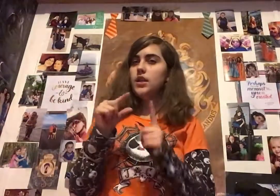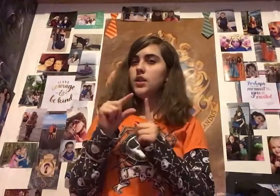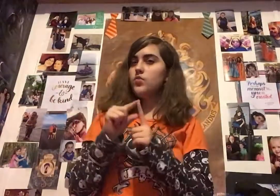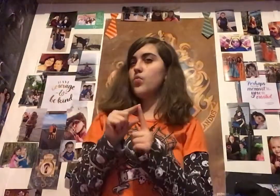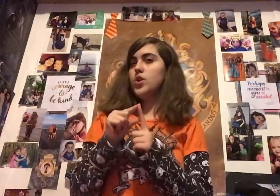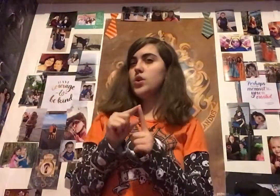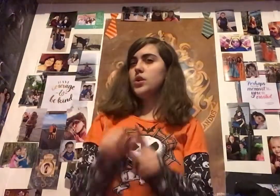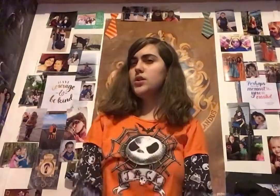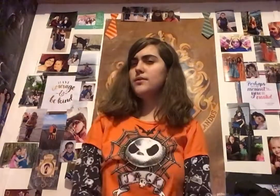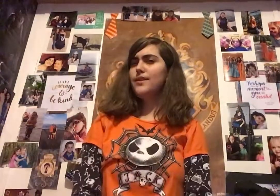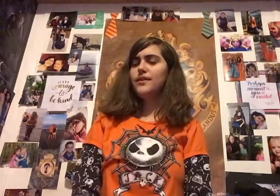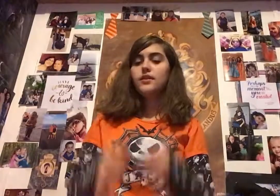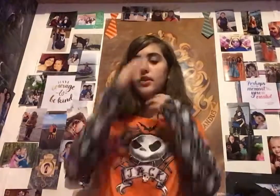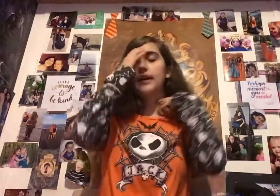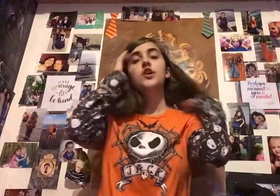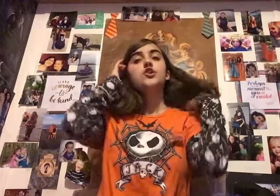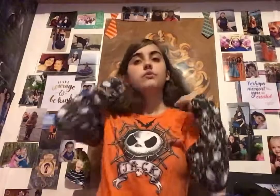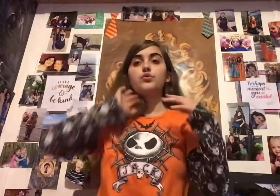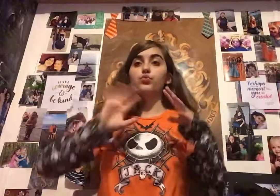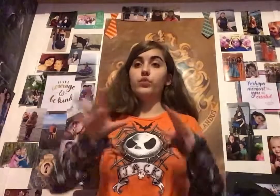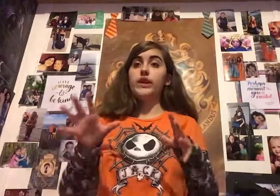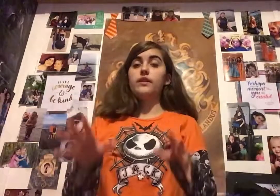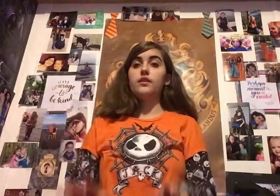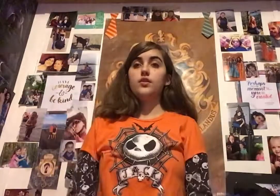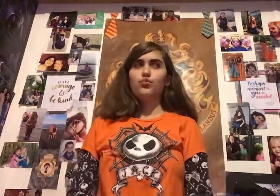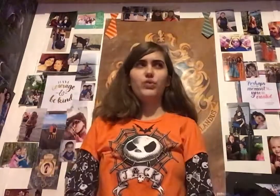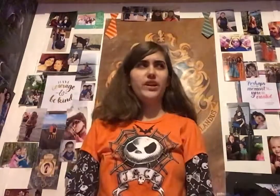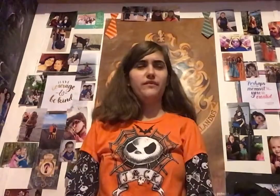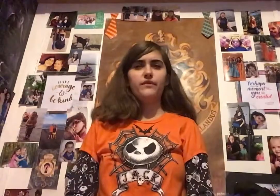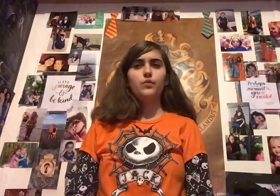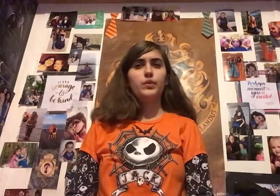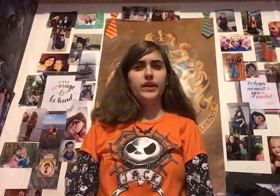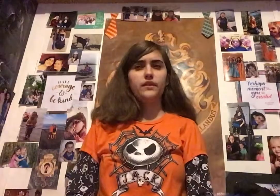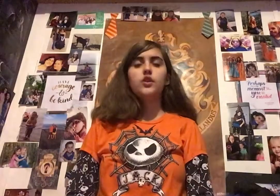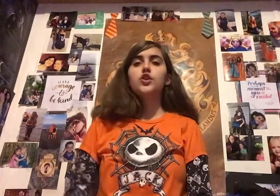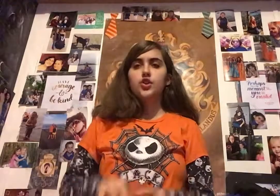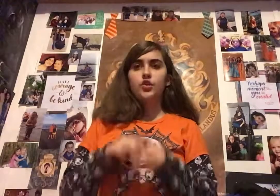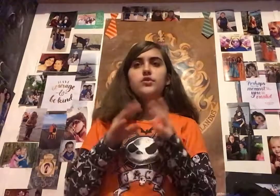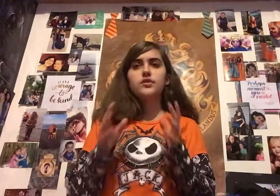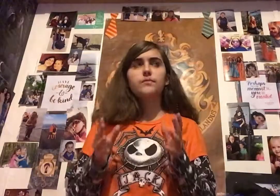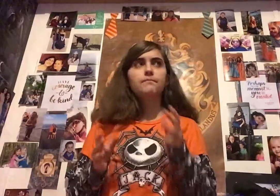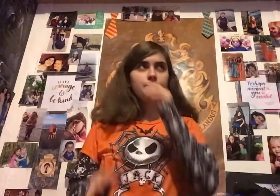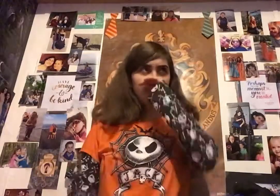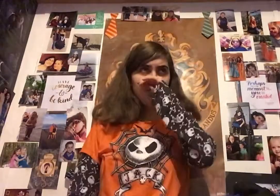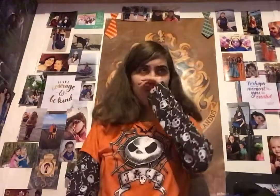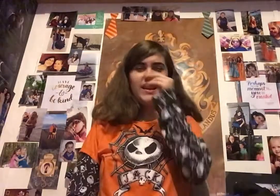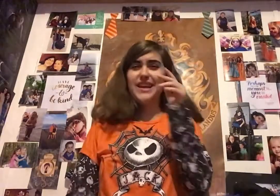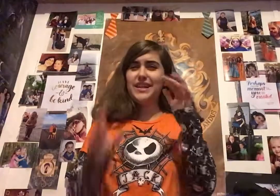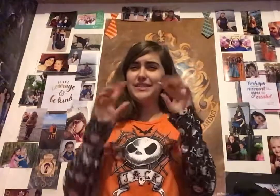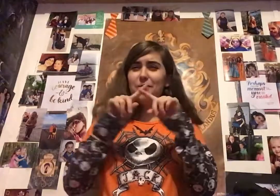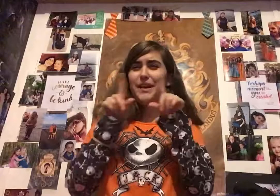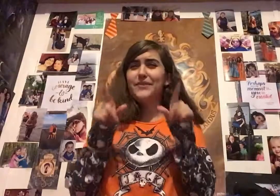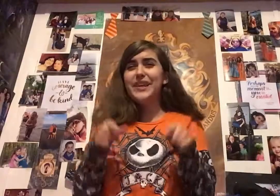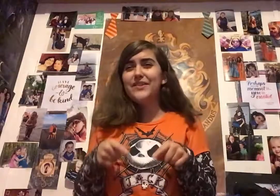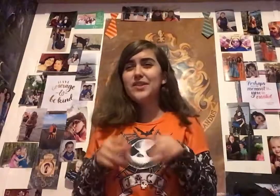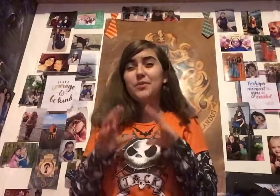19th word, I think. Okay, so it's wreath. Wreath. You know those little things that are made of leaves that you put on your